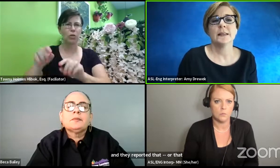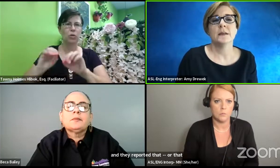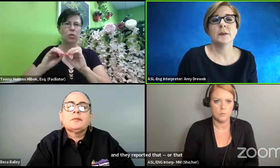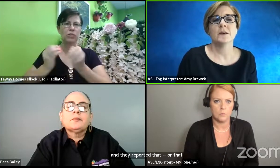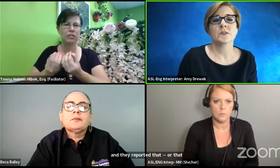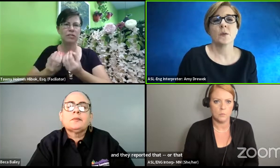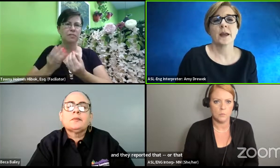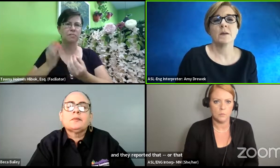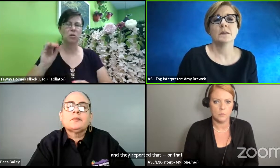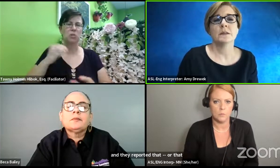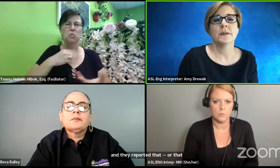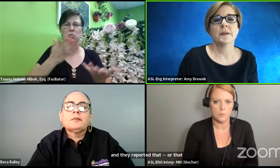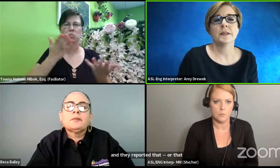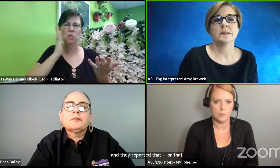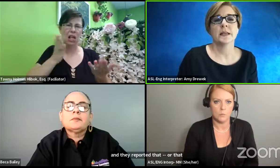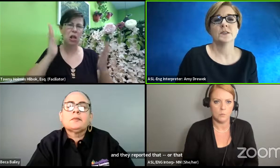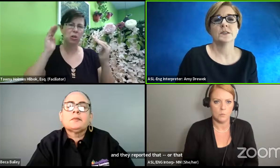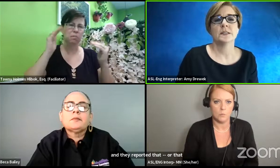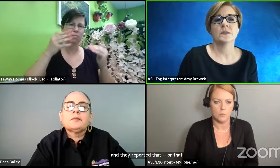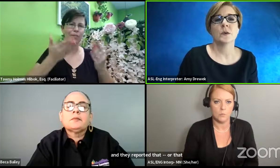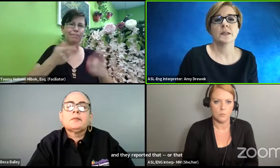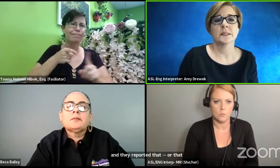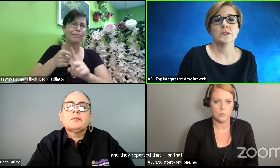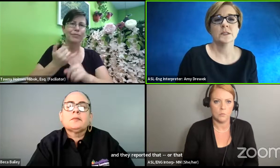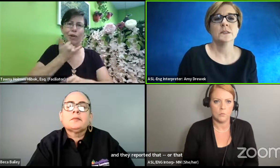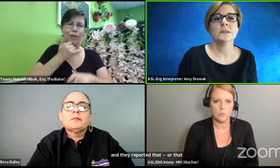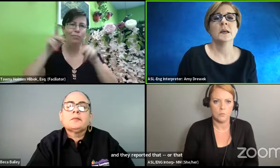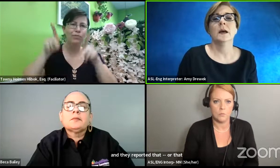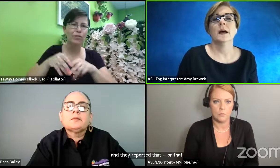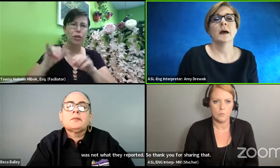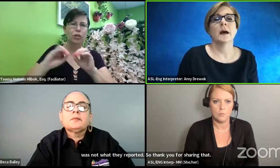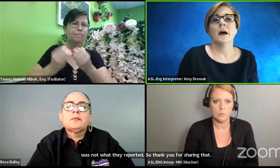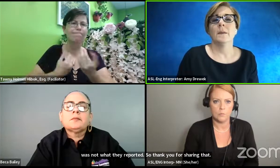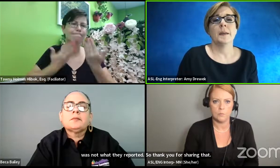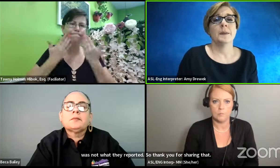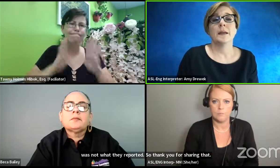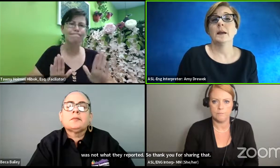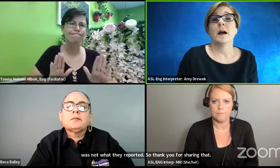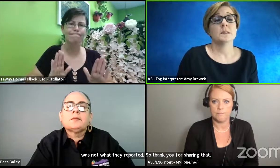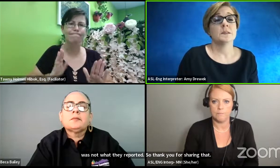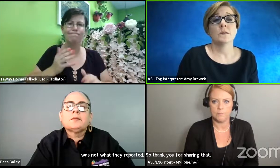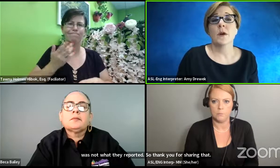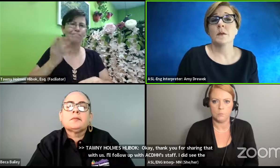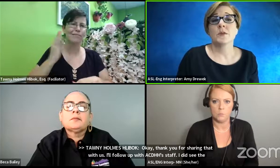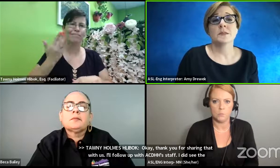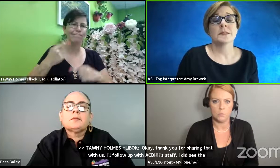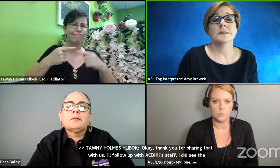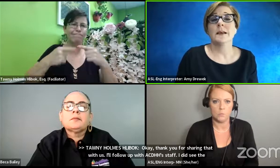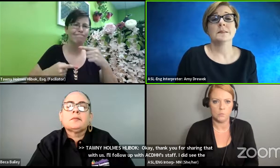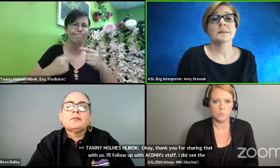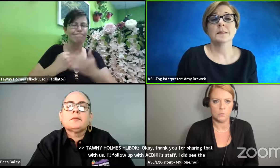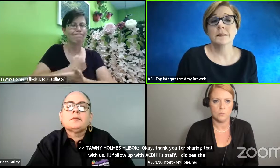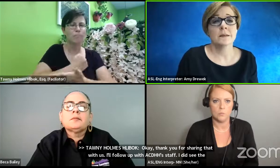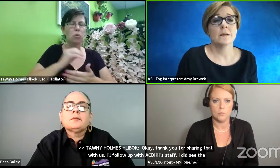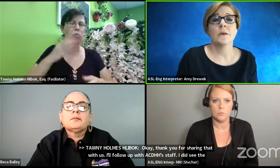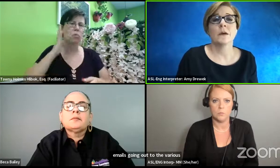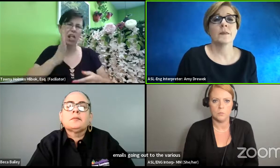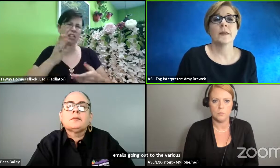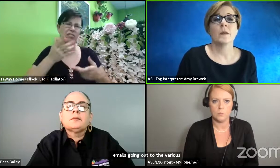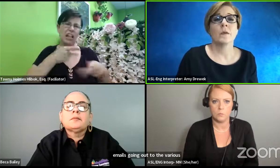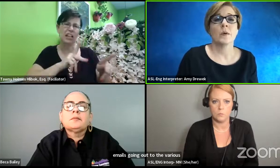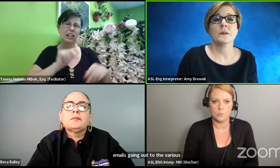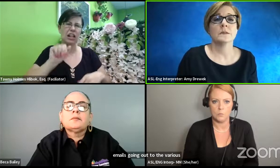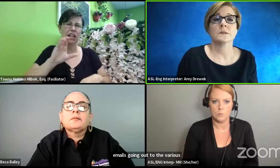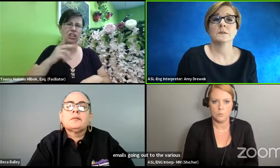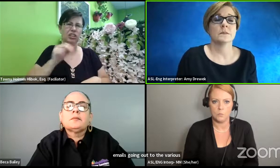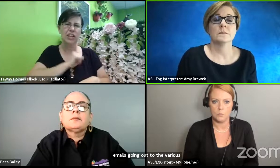I did see the emails going out to the various agencies and organizations. Maybe it got to the wrong person's desk,